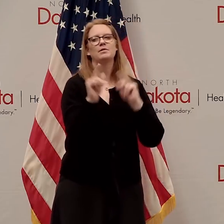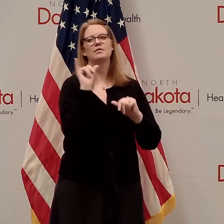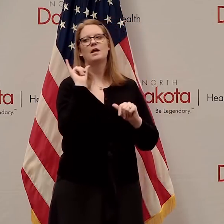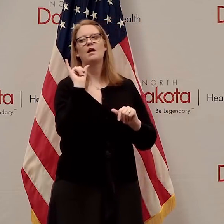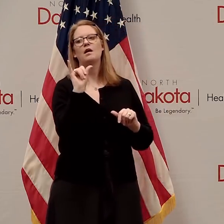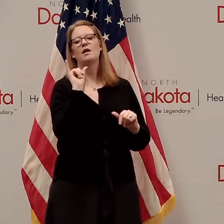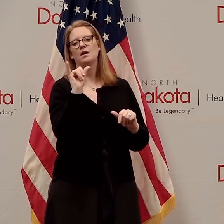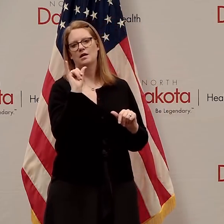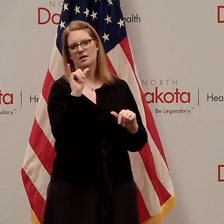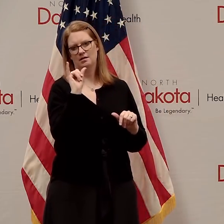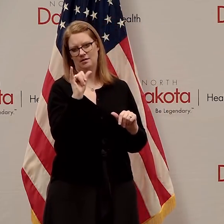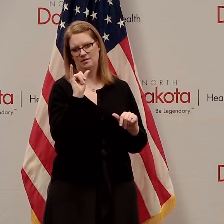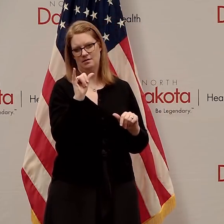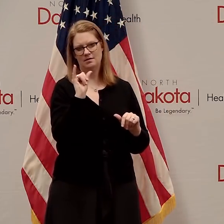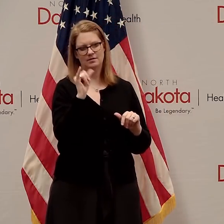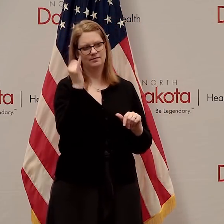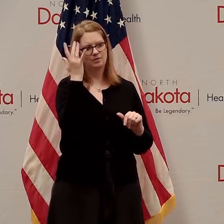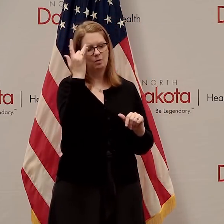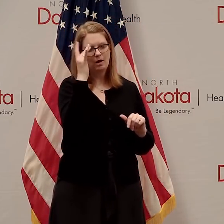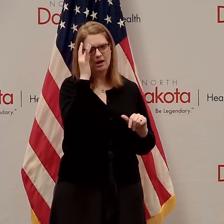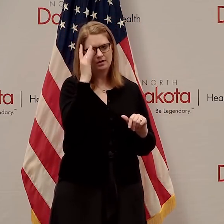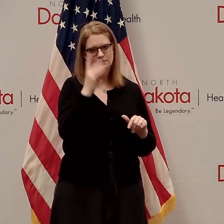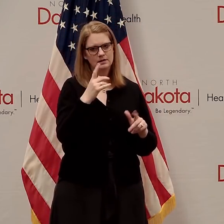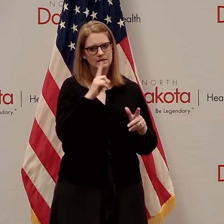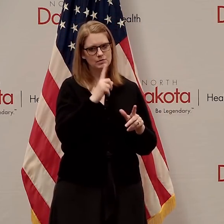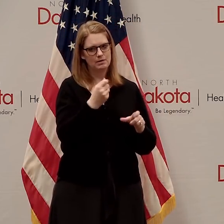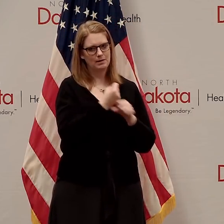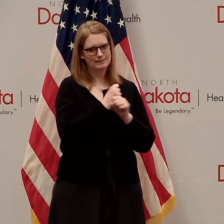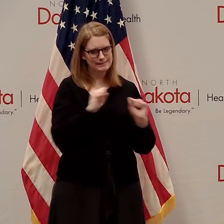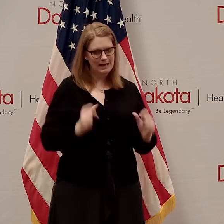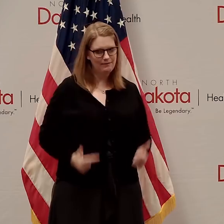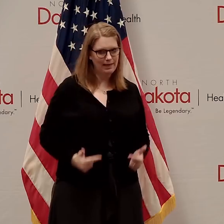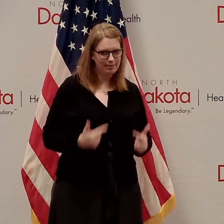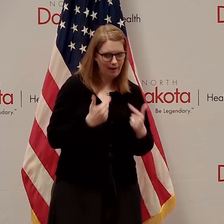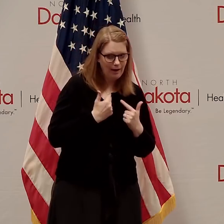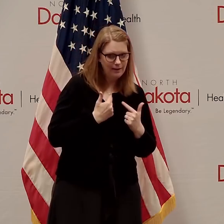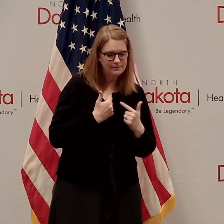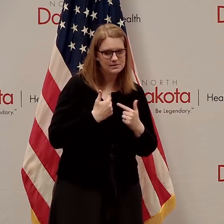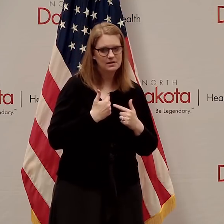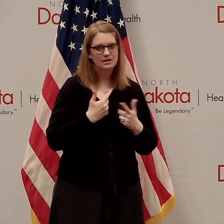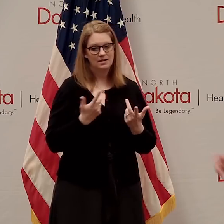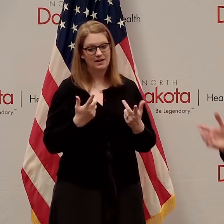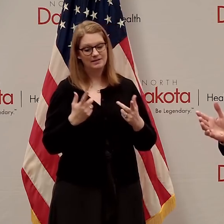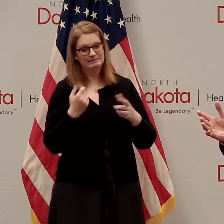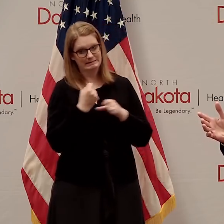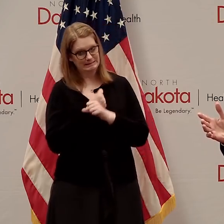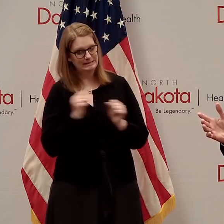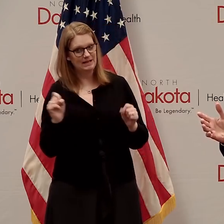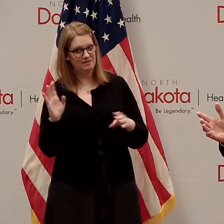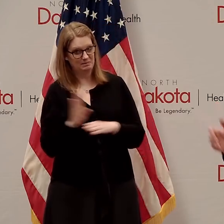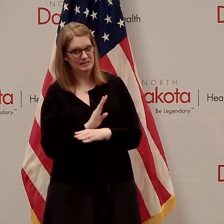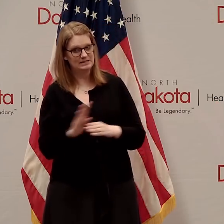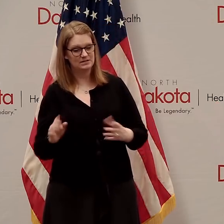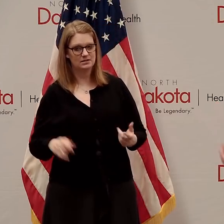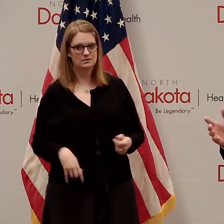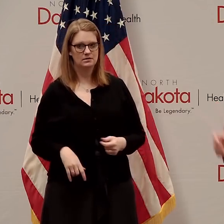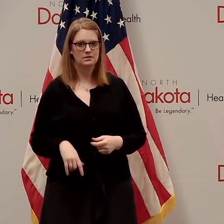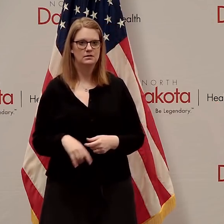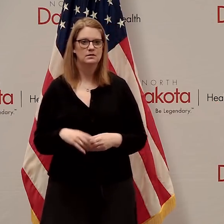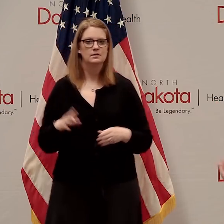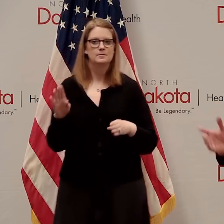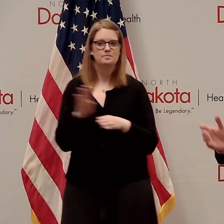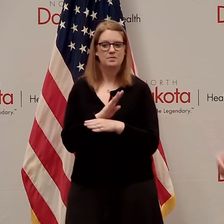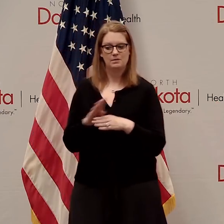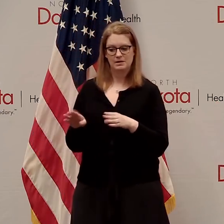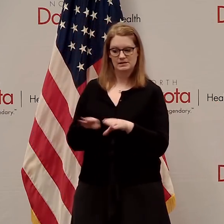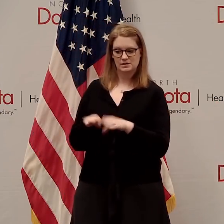is about saving lives and saving livelihoods. And to do that, because a business reopens, they don't follow